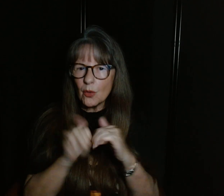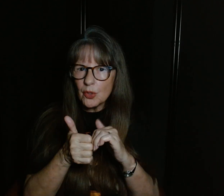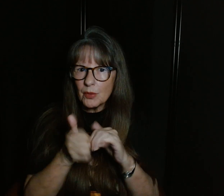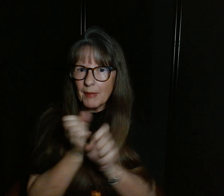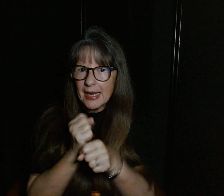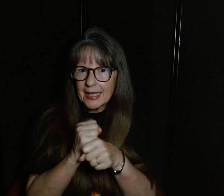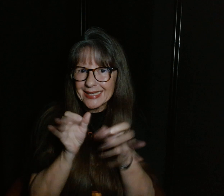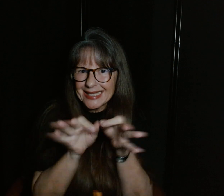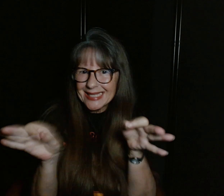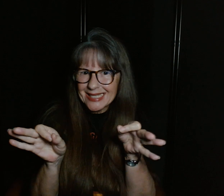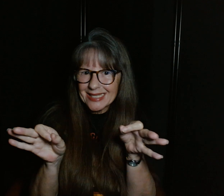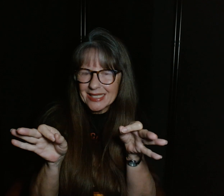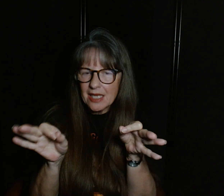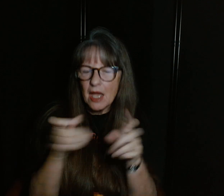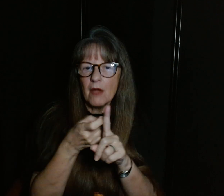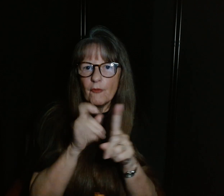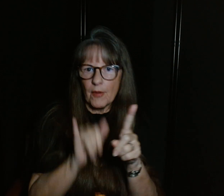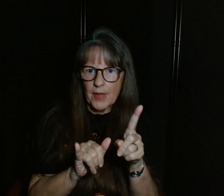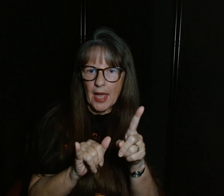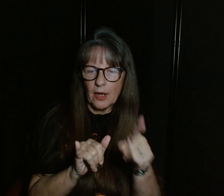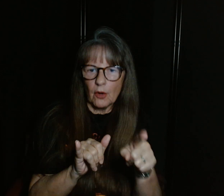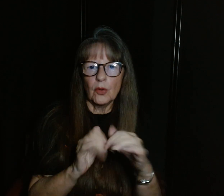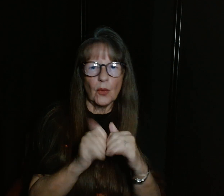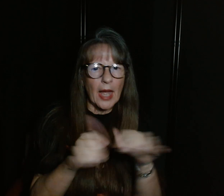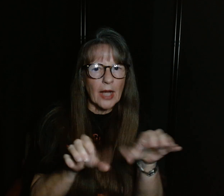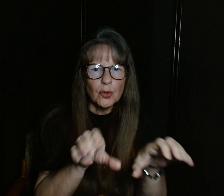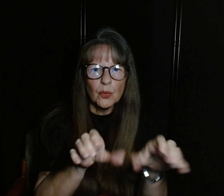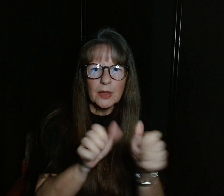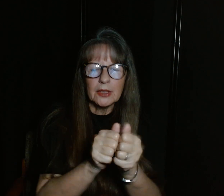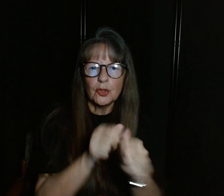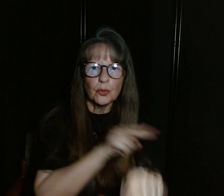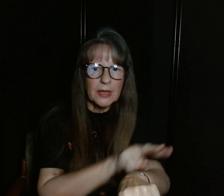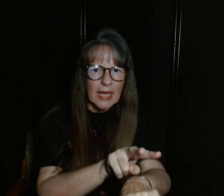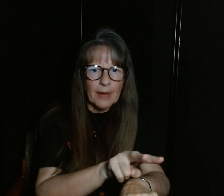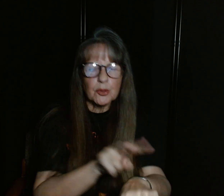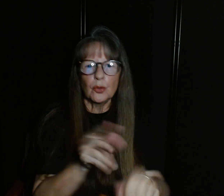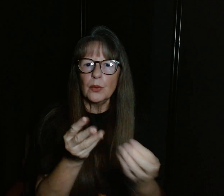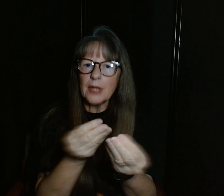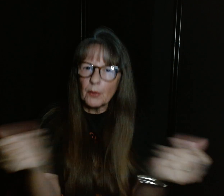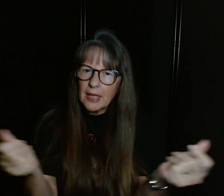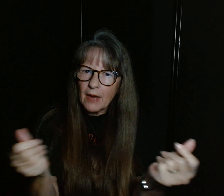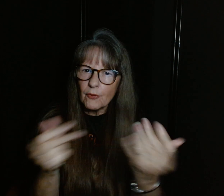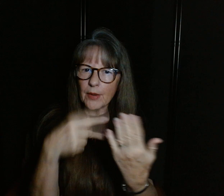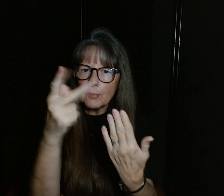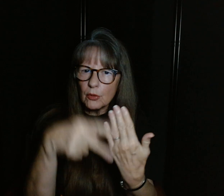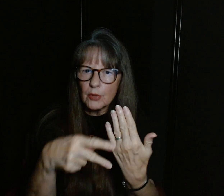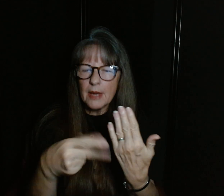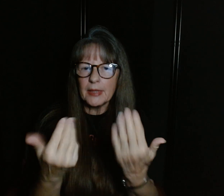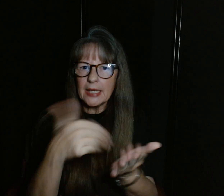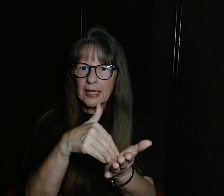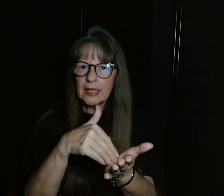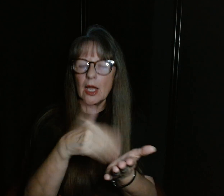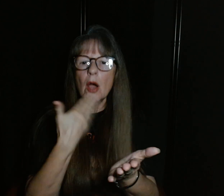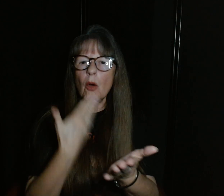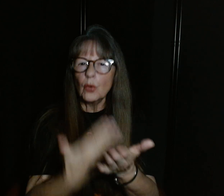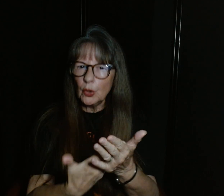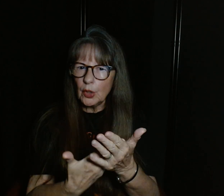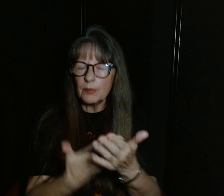you would make a sentence from that, or how you doing? Did you relapse? Are you in that recovery program again? Oh, good. I'm so